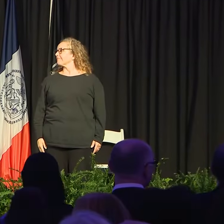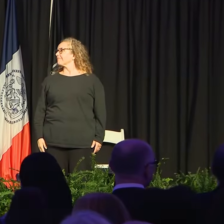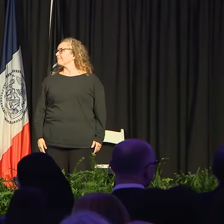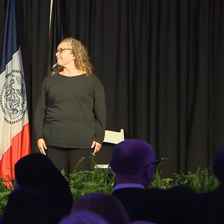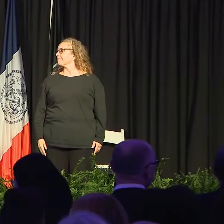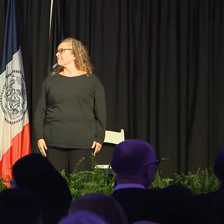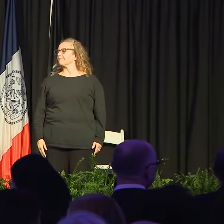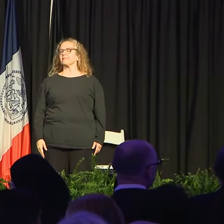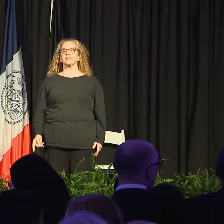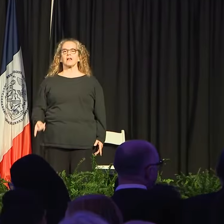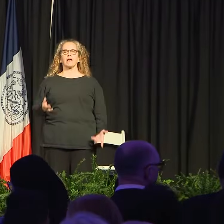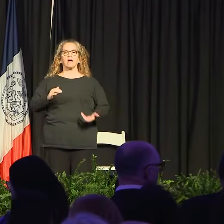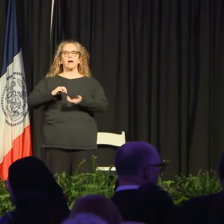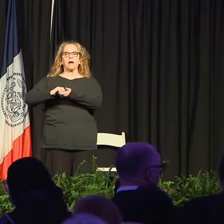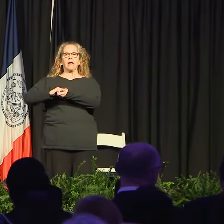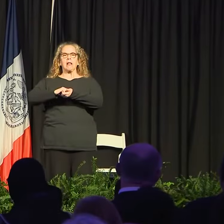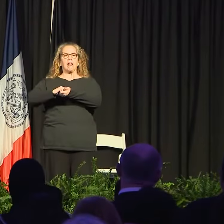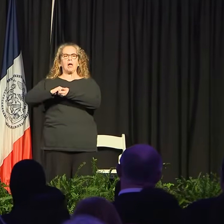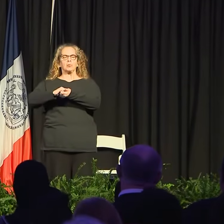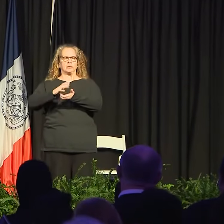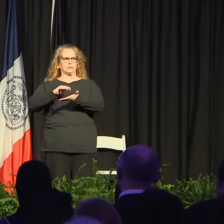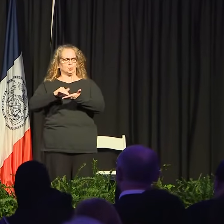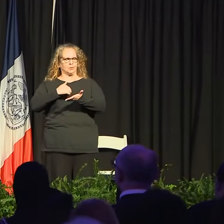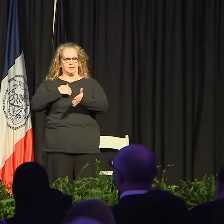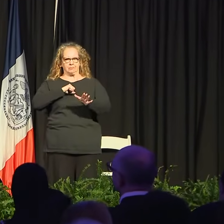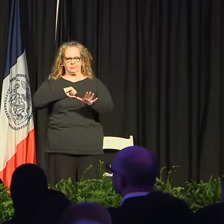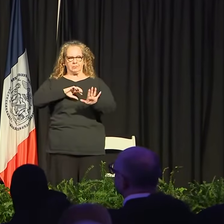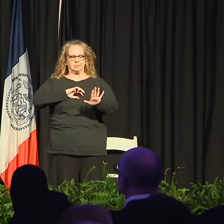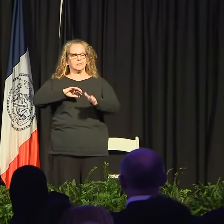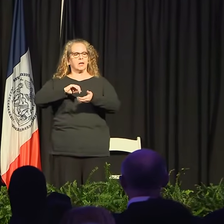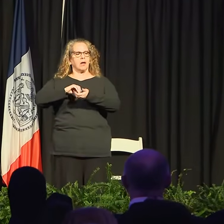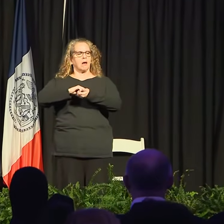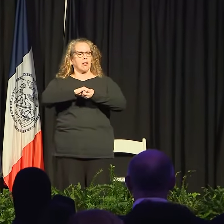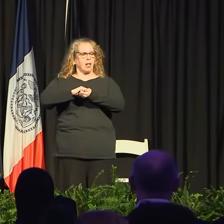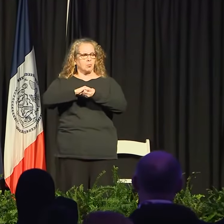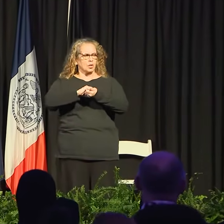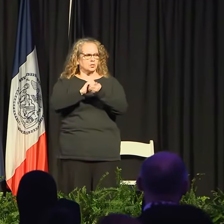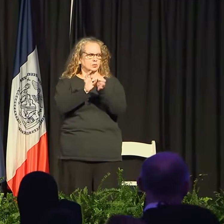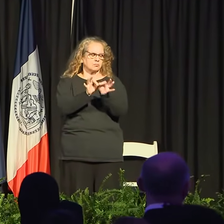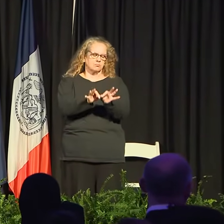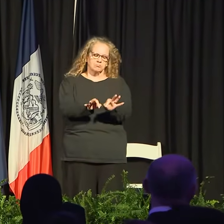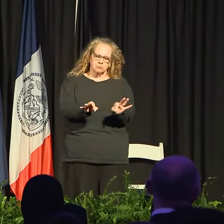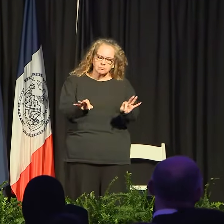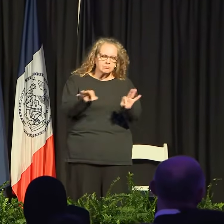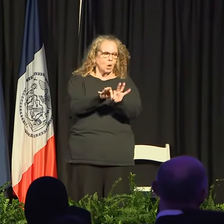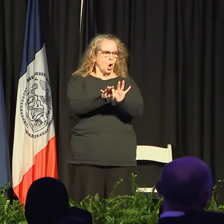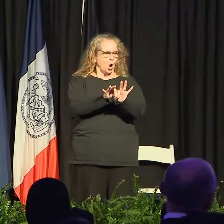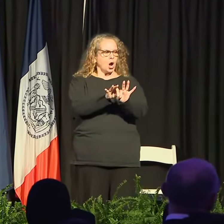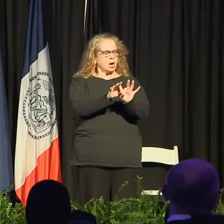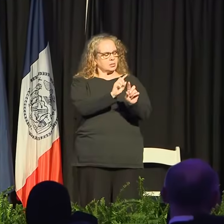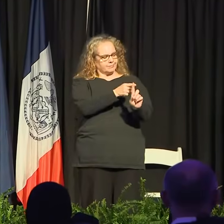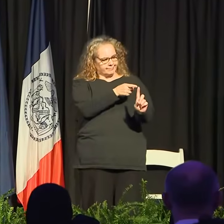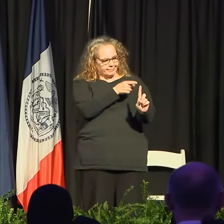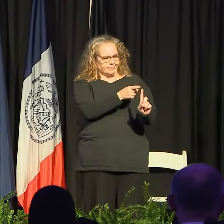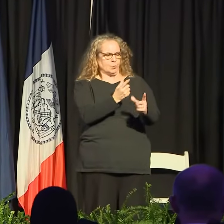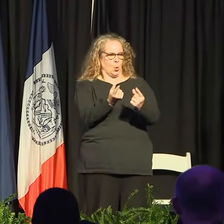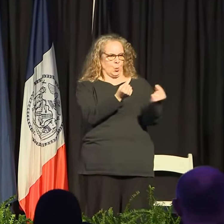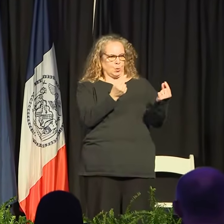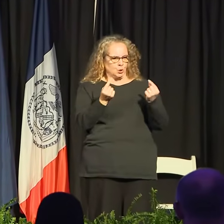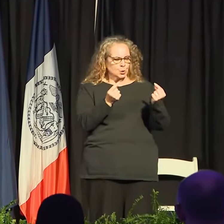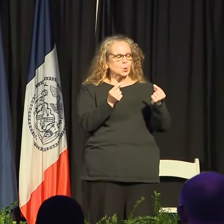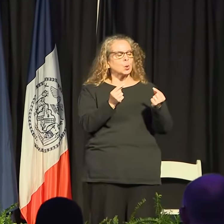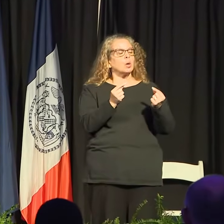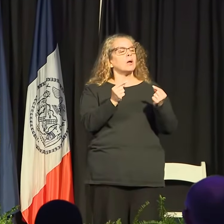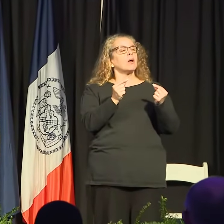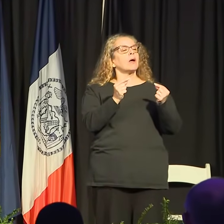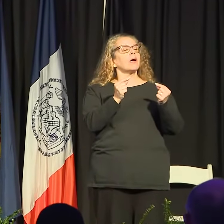Okay, collaboration, is at the heart of all we do. And the Office of the Deputy Mayor for Health and Human Services